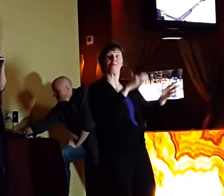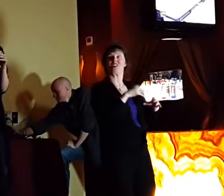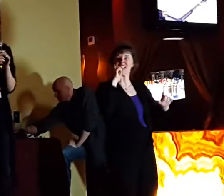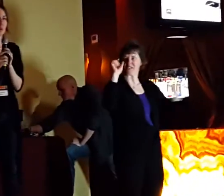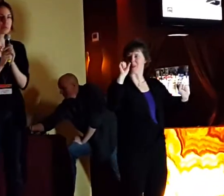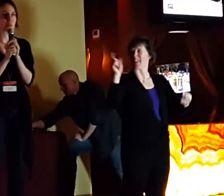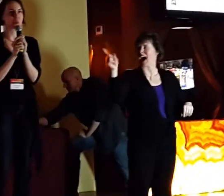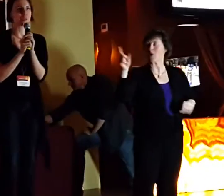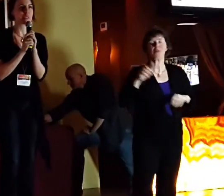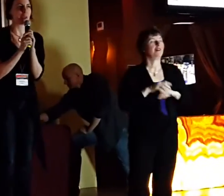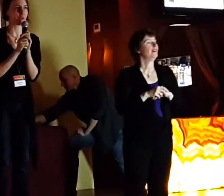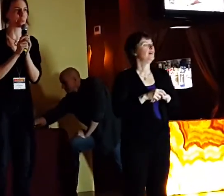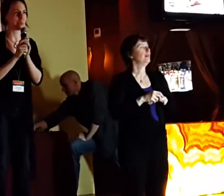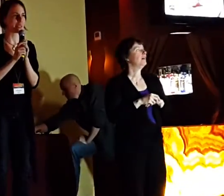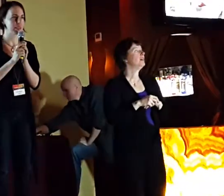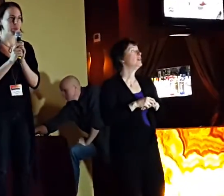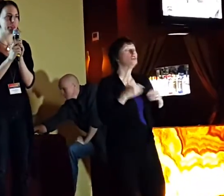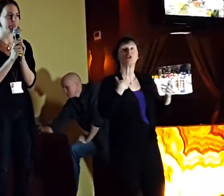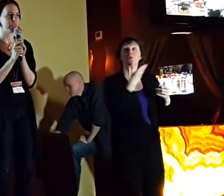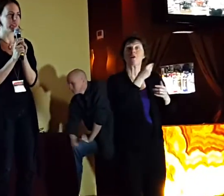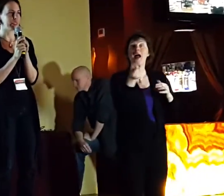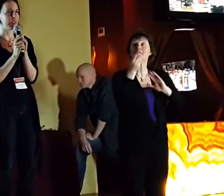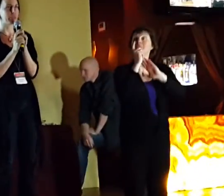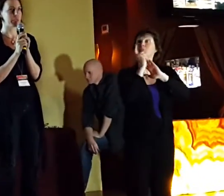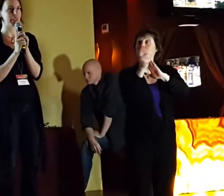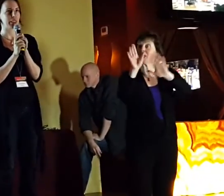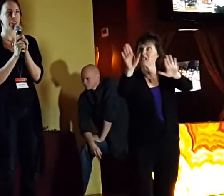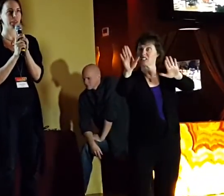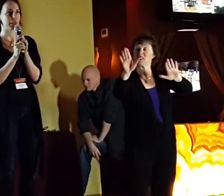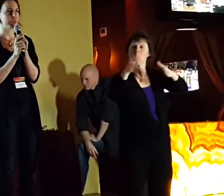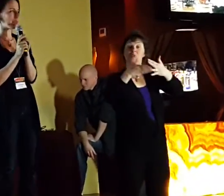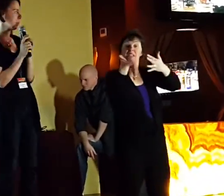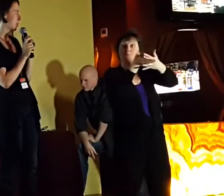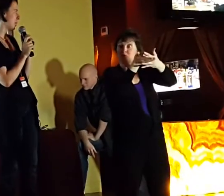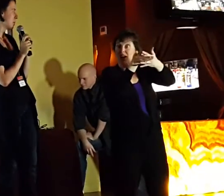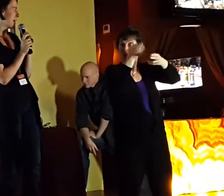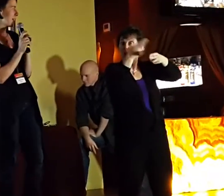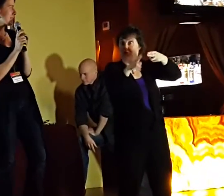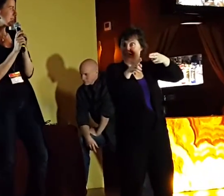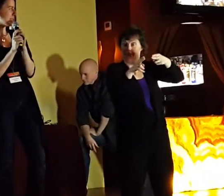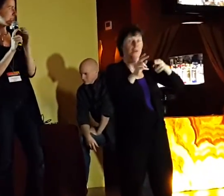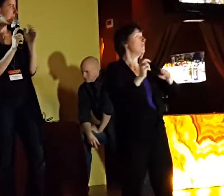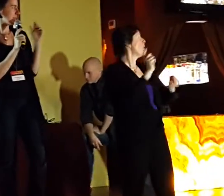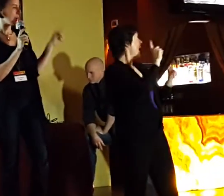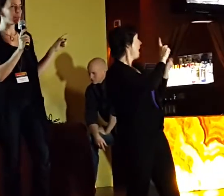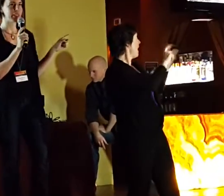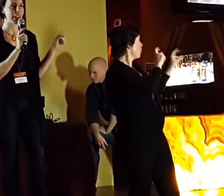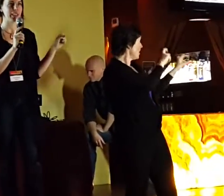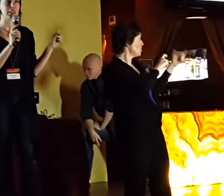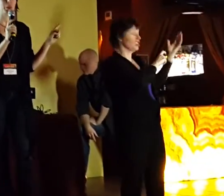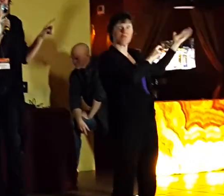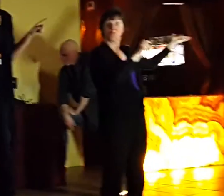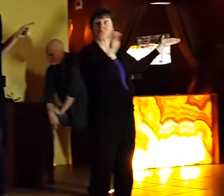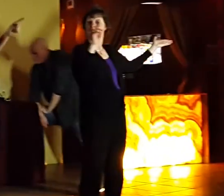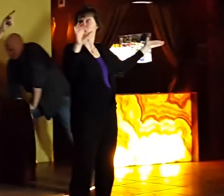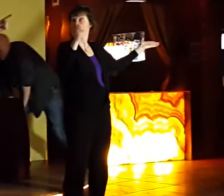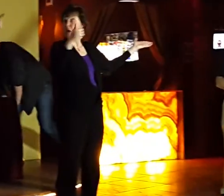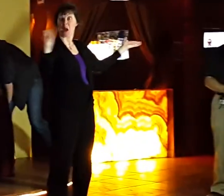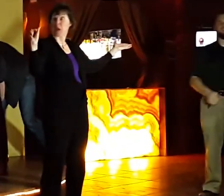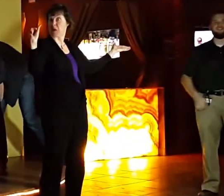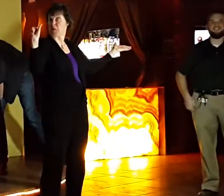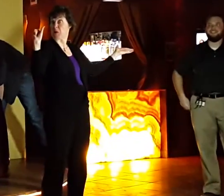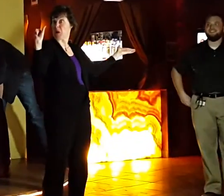Wow. So you guys have a few minutes to wander around and get another drink and hang around, or ask Eric any questions